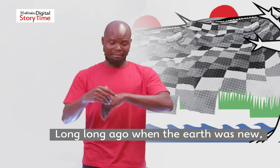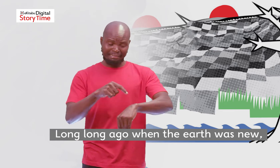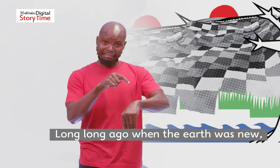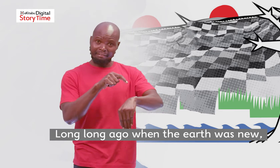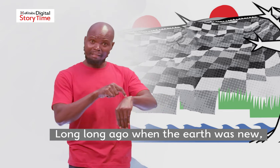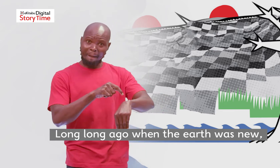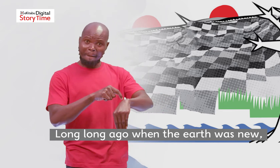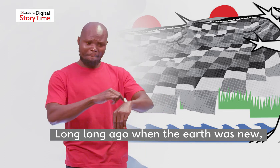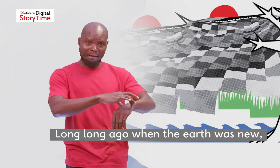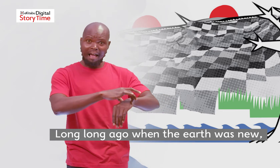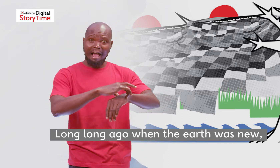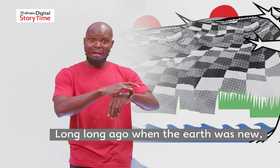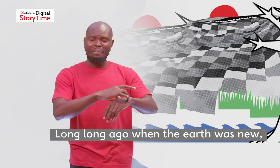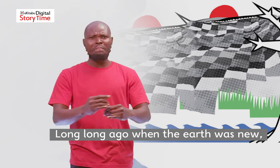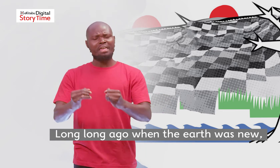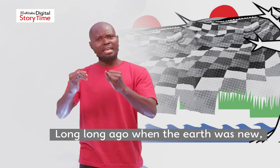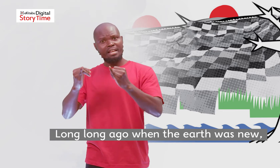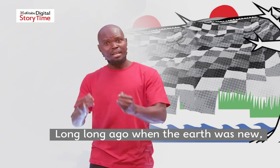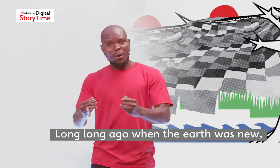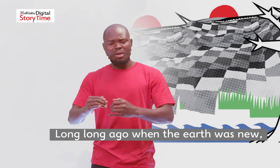Long, long ago, when the earth was new,